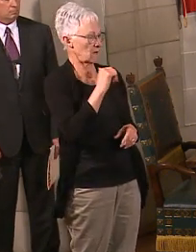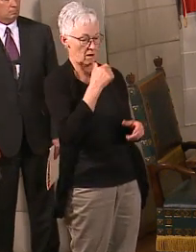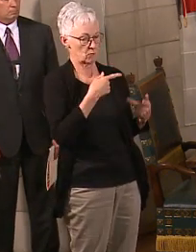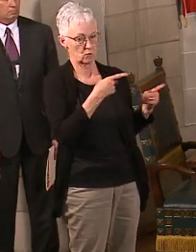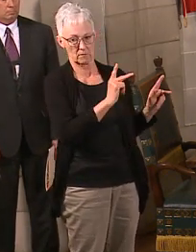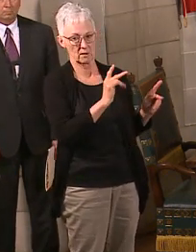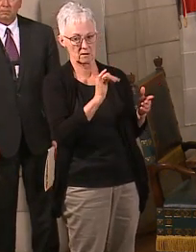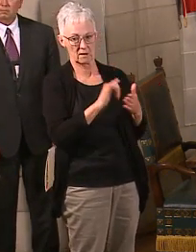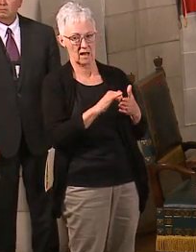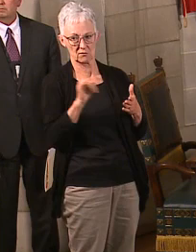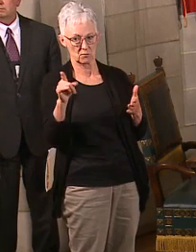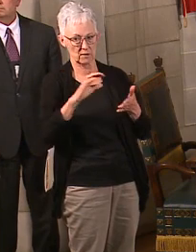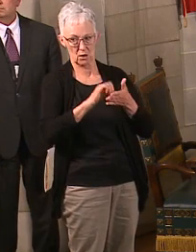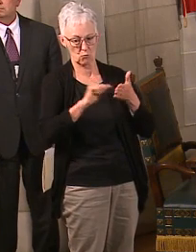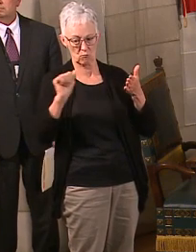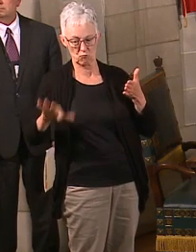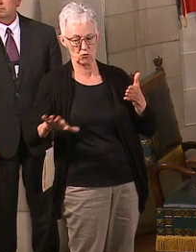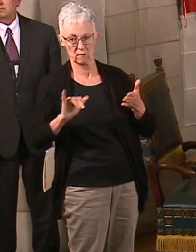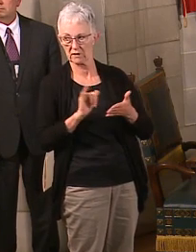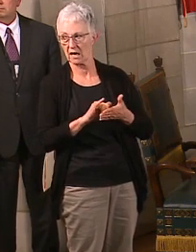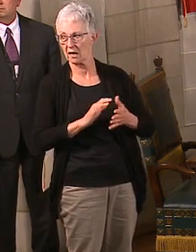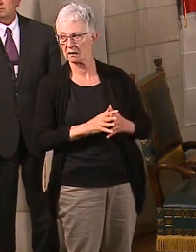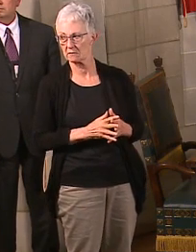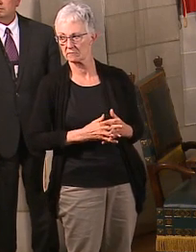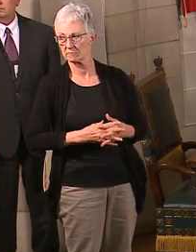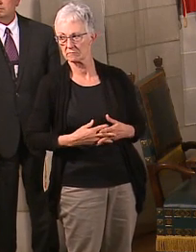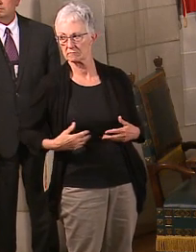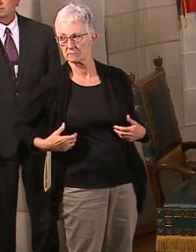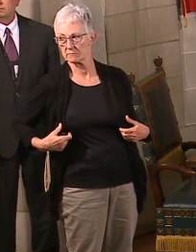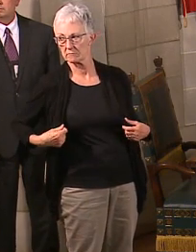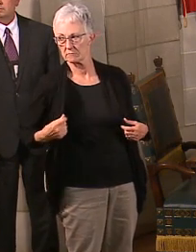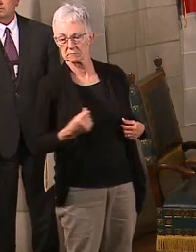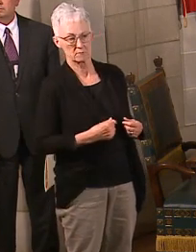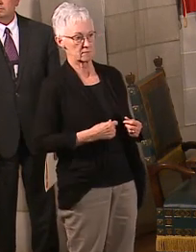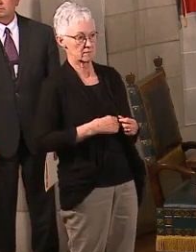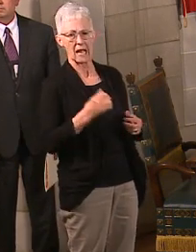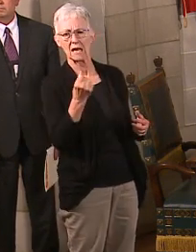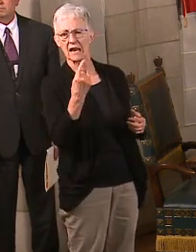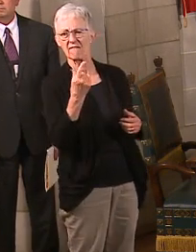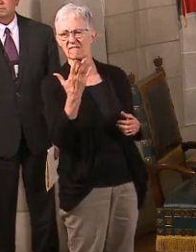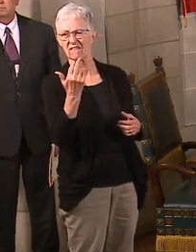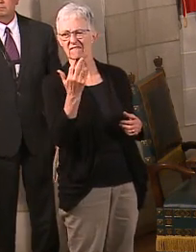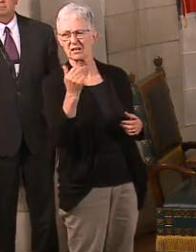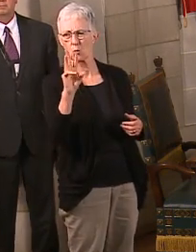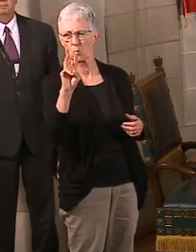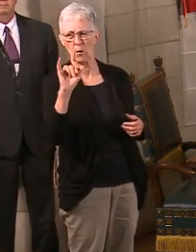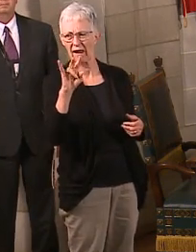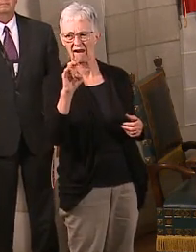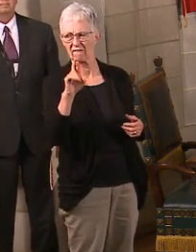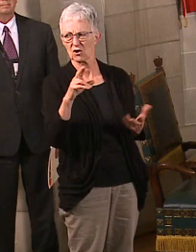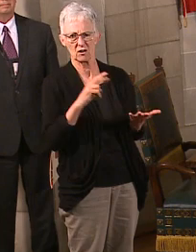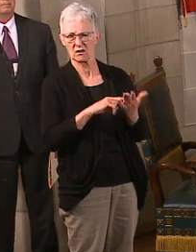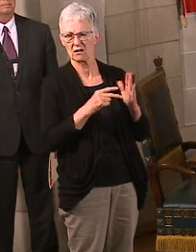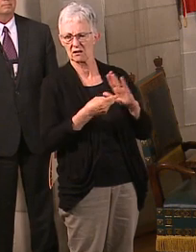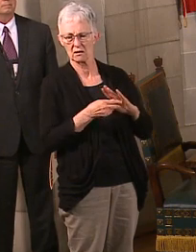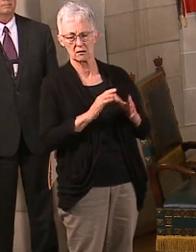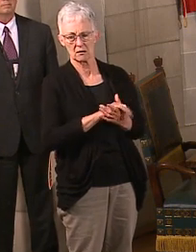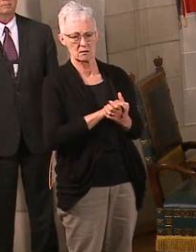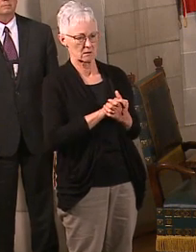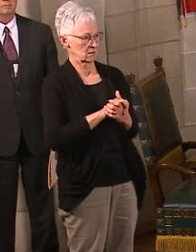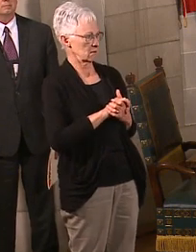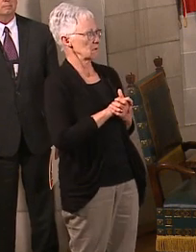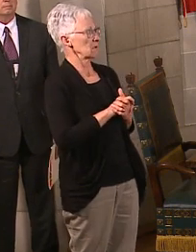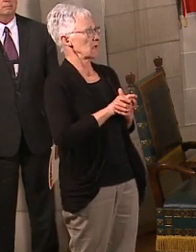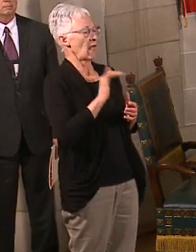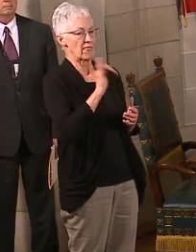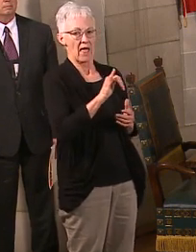waiver. You might also explain what the 1115 waiver is. Oh, okay, right. So the 1115 waiver we're talking about is the waiver that we submit